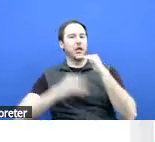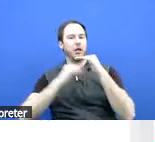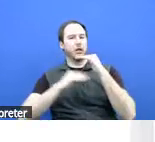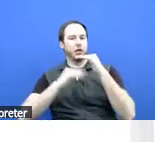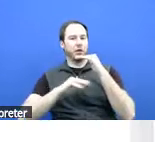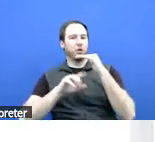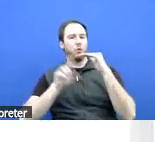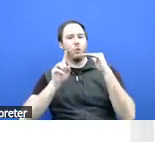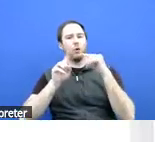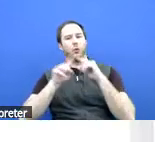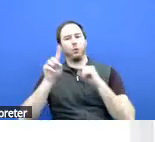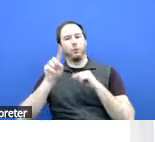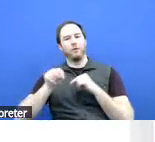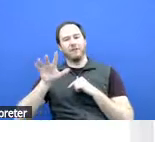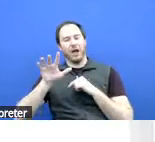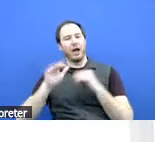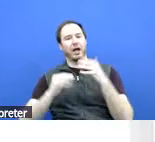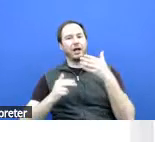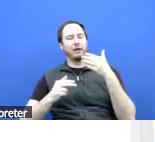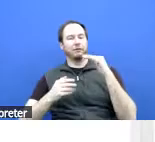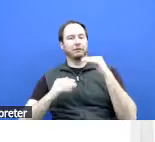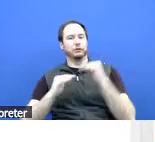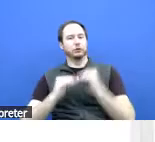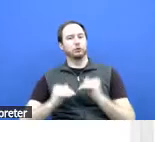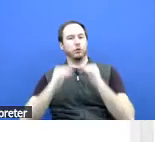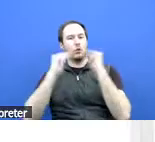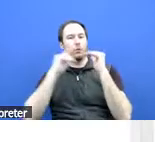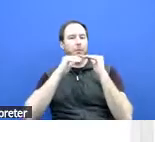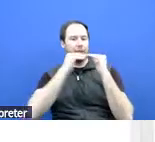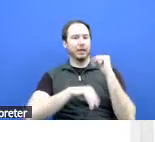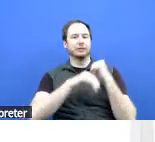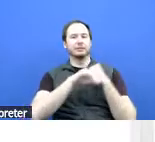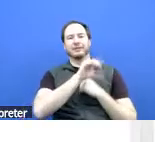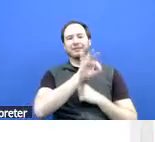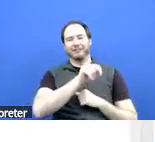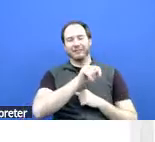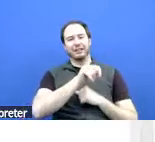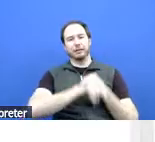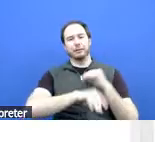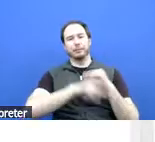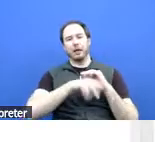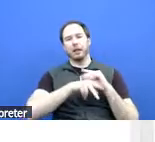frame and will again be less than the maximum allowed 50-foot building height